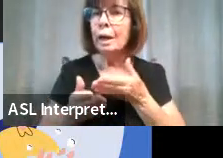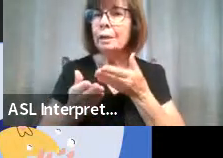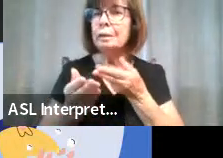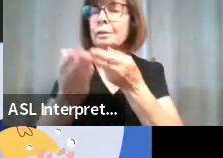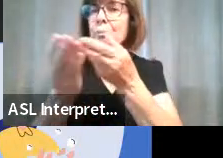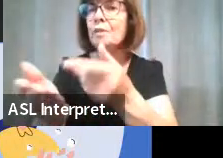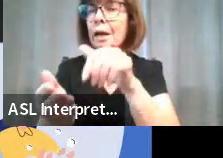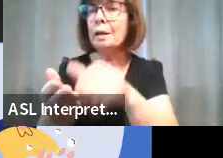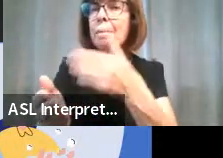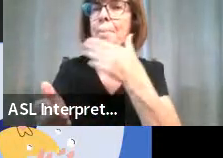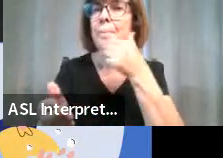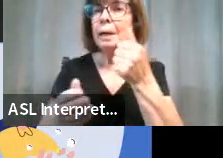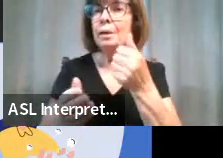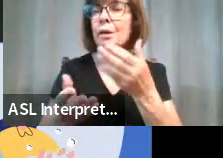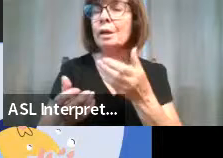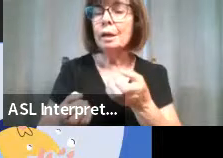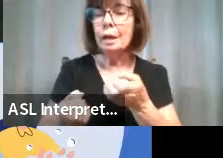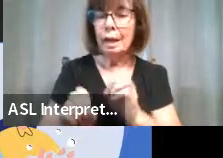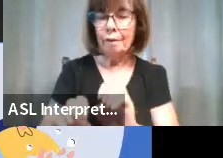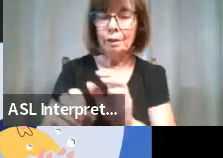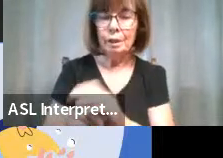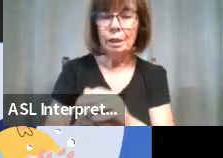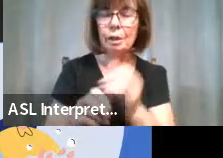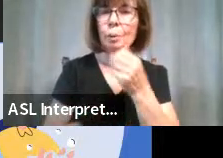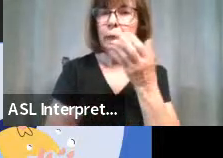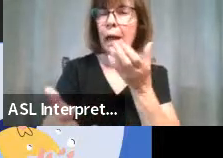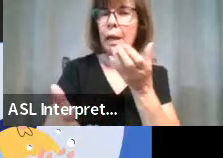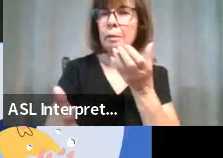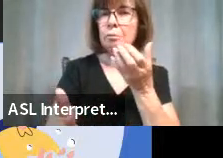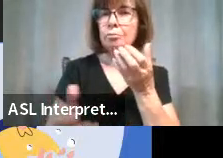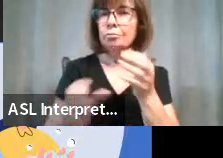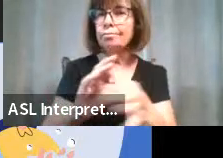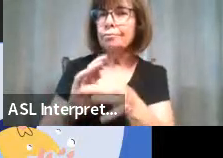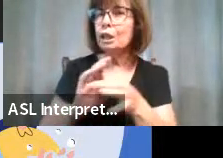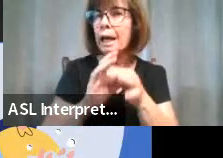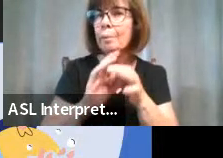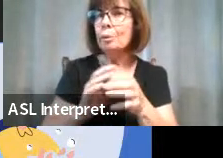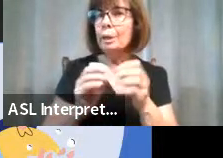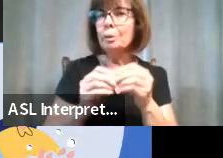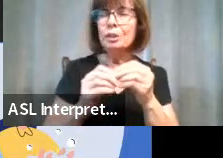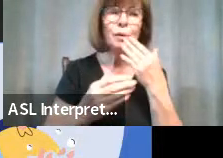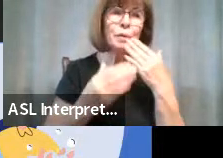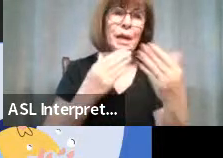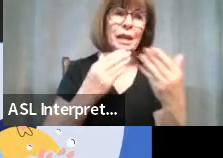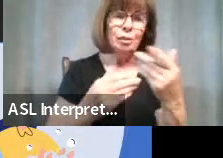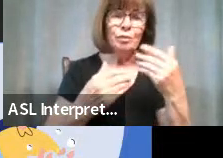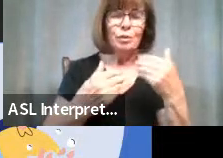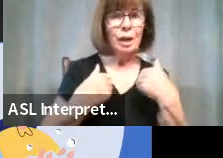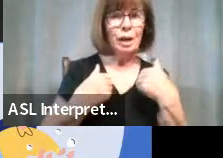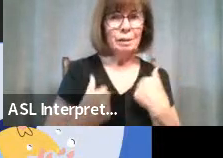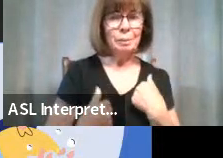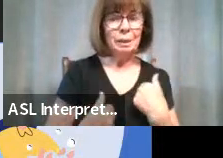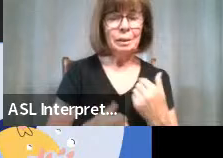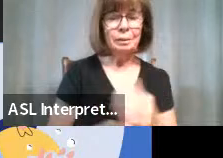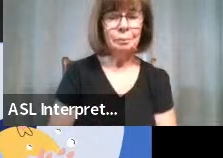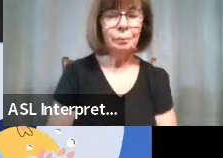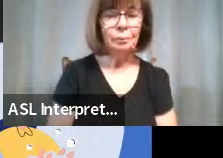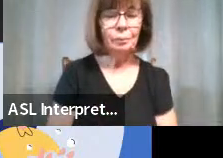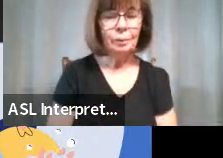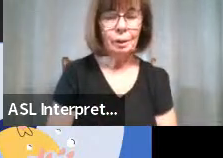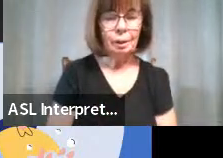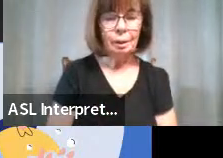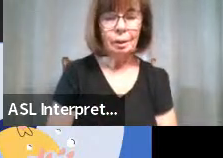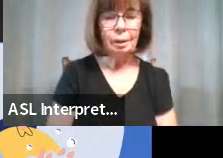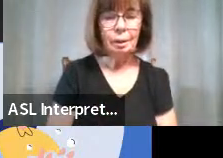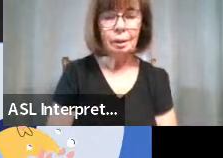you are able to, and so we can collaborate more. Thank you so much for having me. Okay, thank you. And thank you, Kaya, for jumping